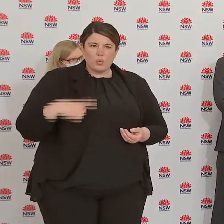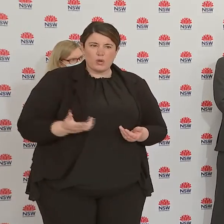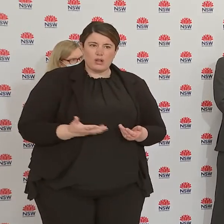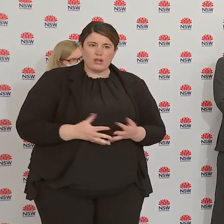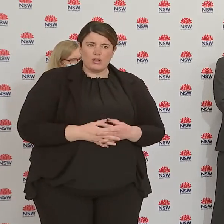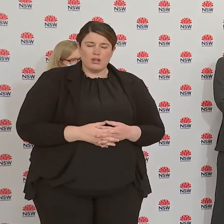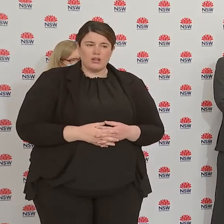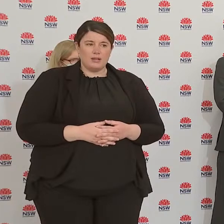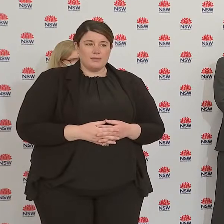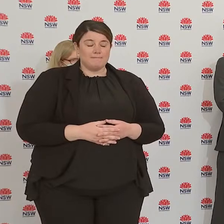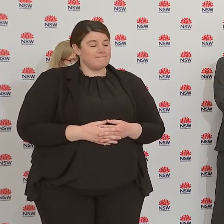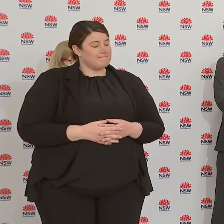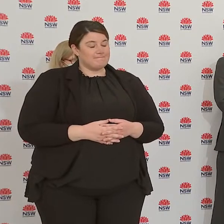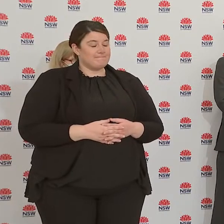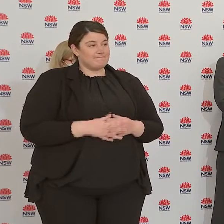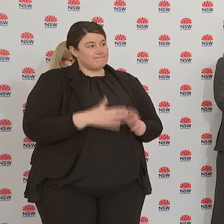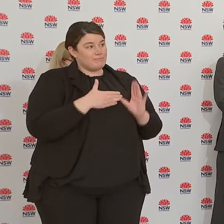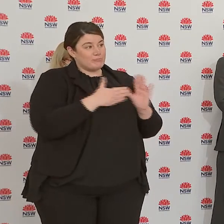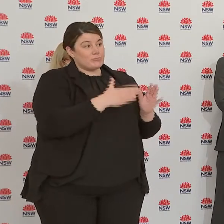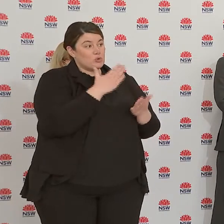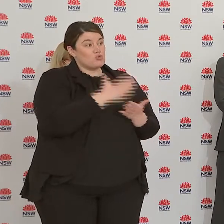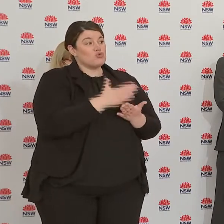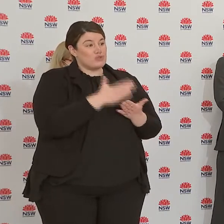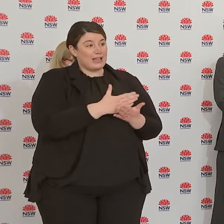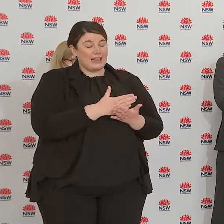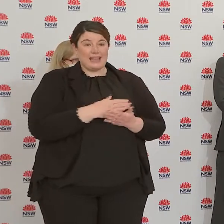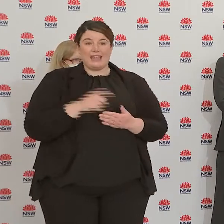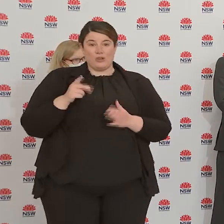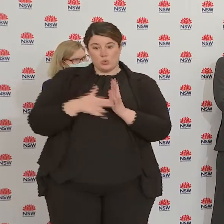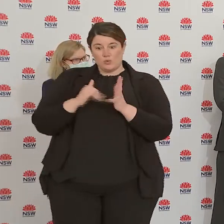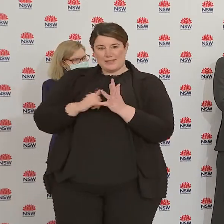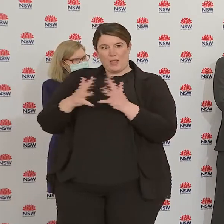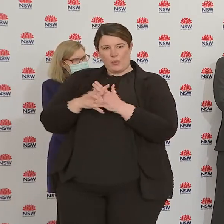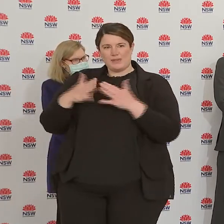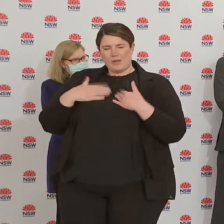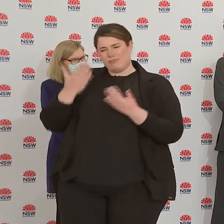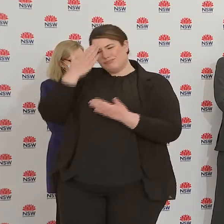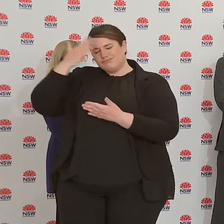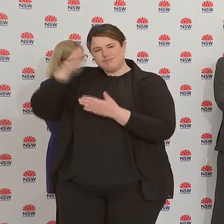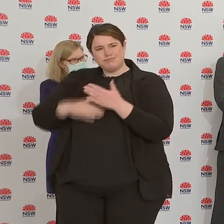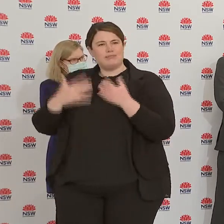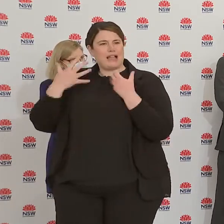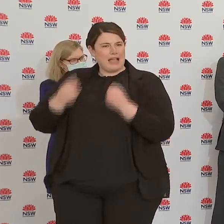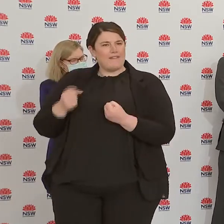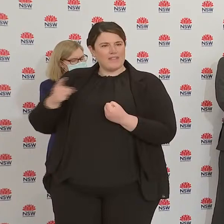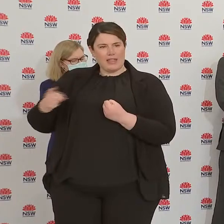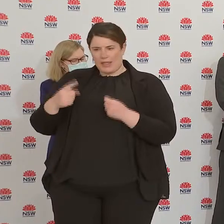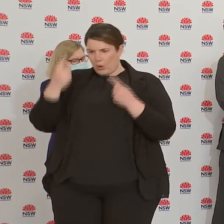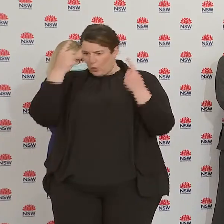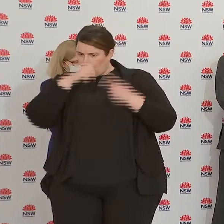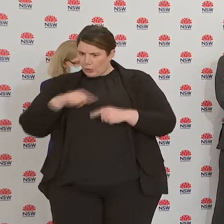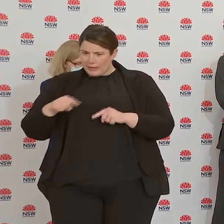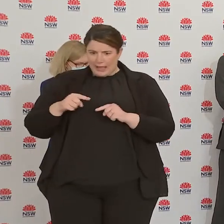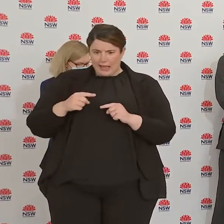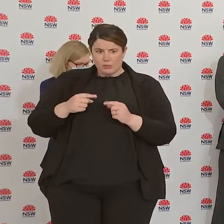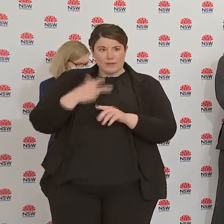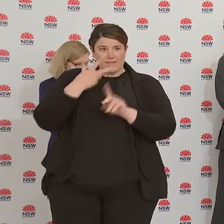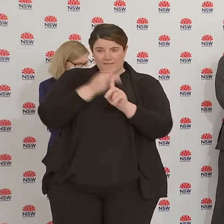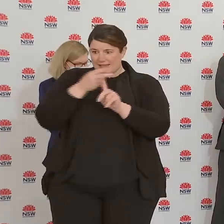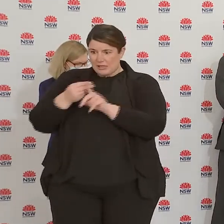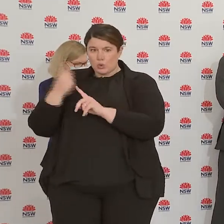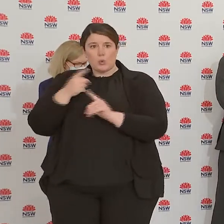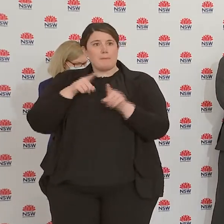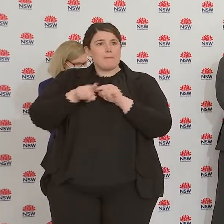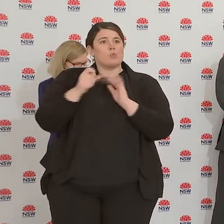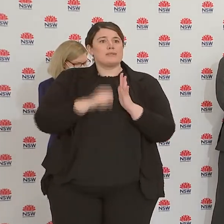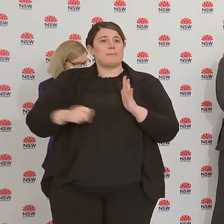for our health officials to do what they are expert at, and that is to make sure we prioritise the vaccination rollout. But can